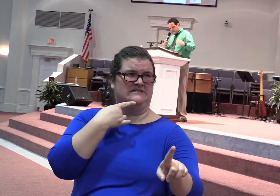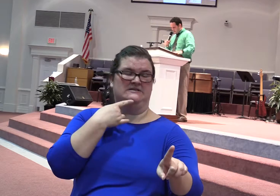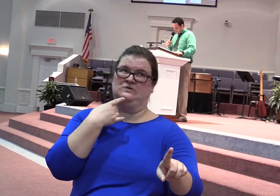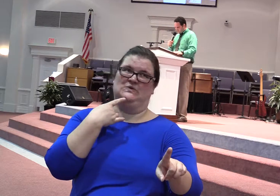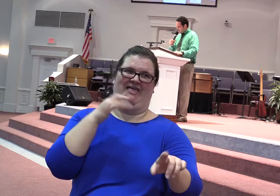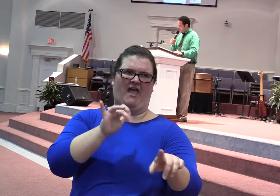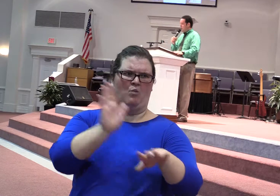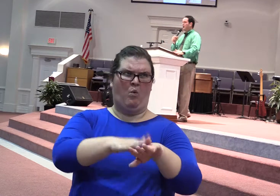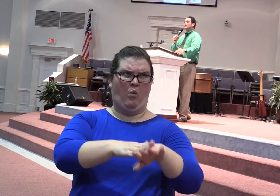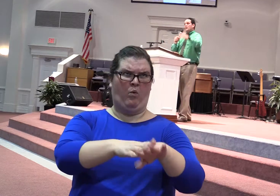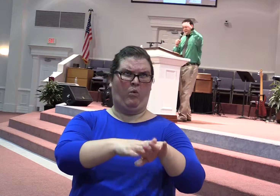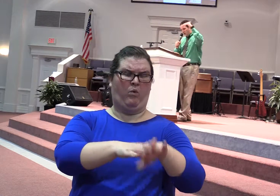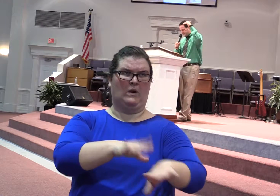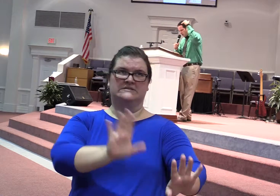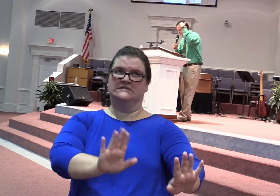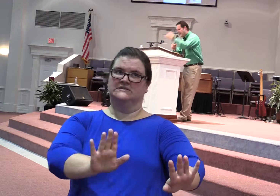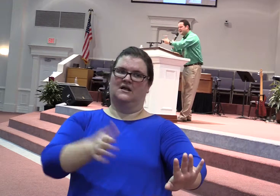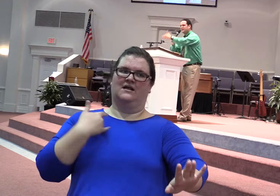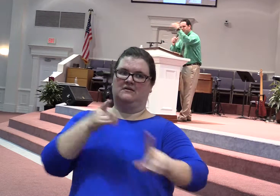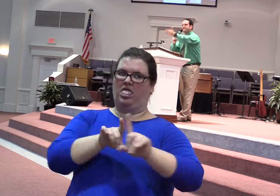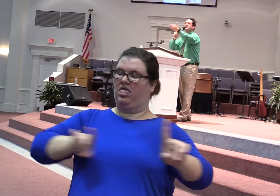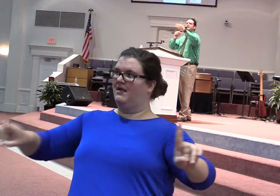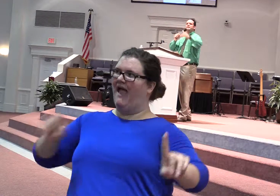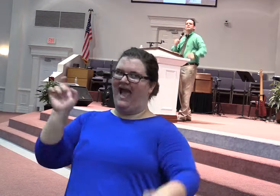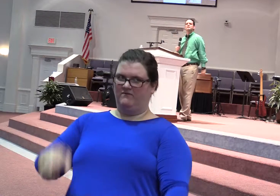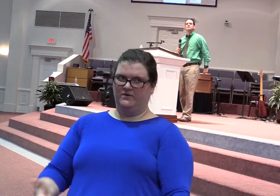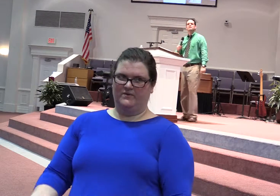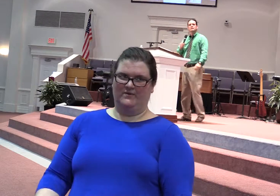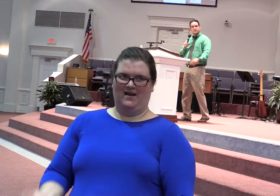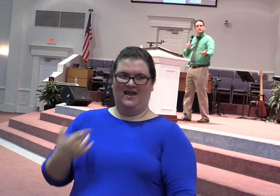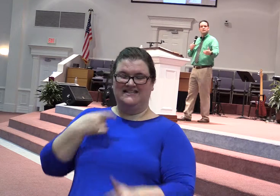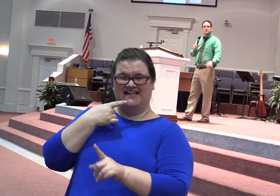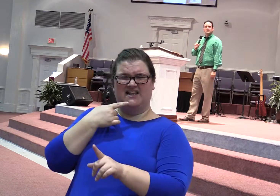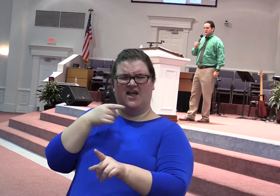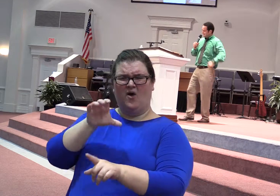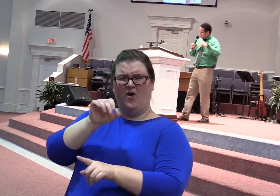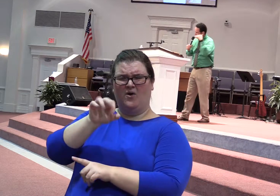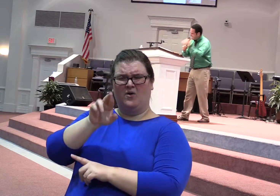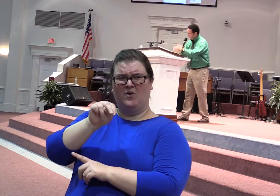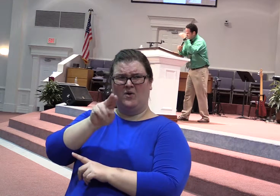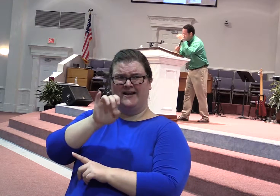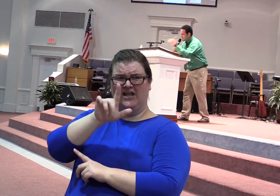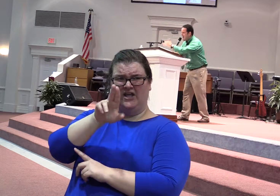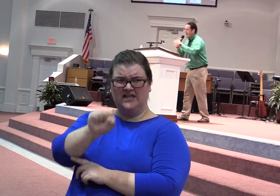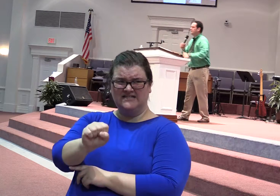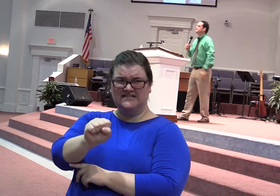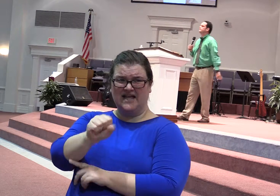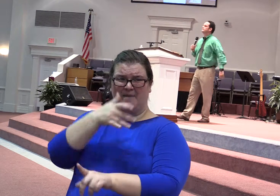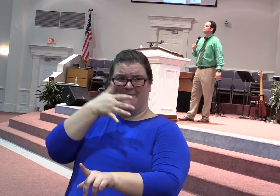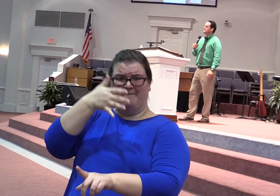Well, they're sincere. Was Cornelius sincere? Yes. Did Cornelius love